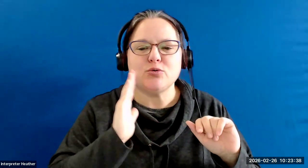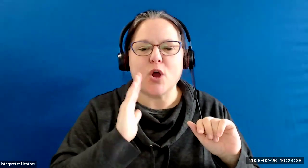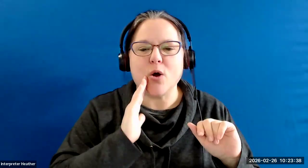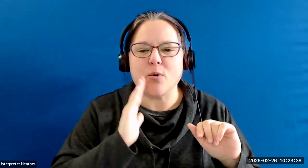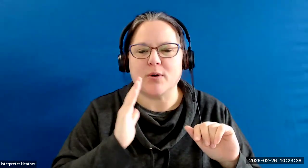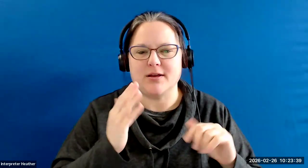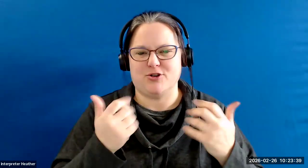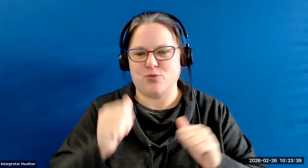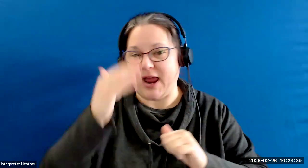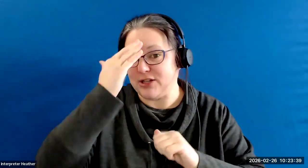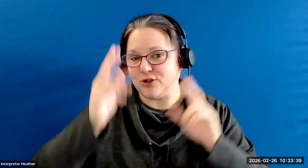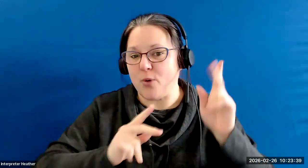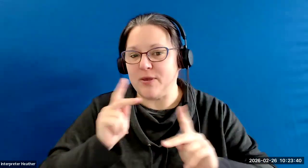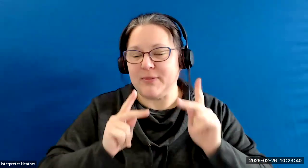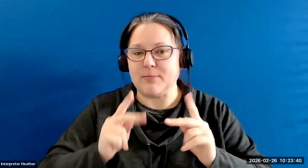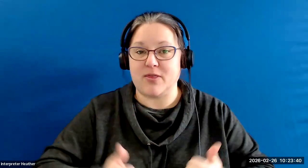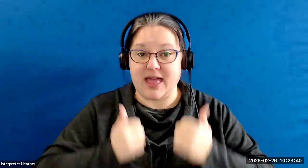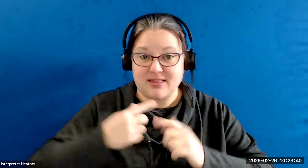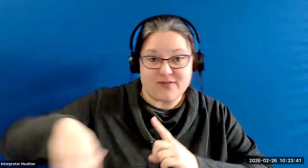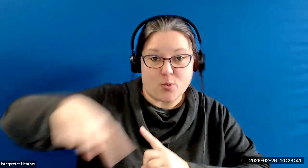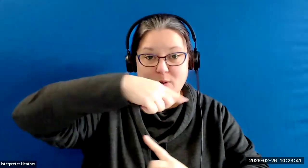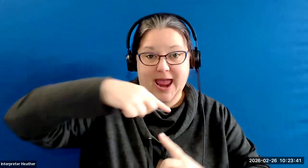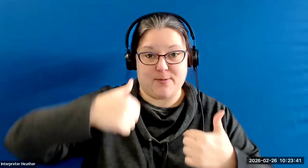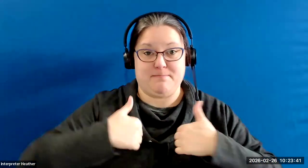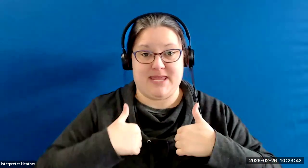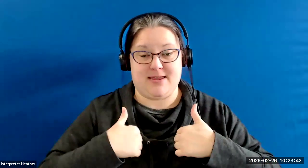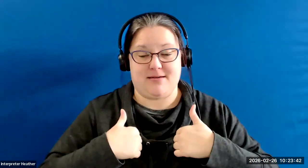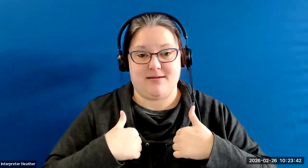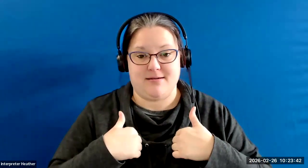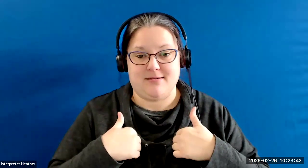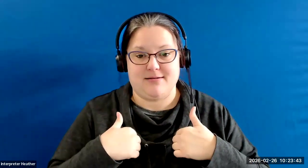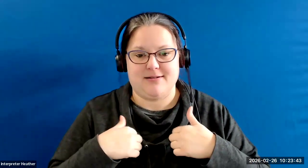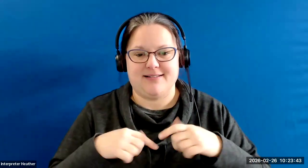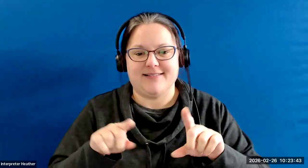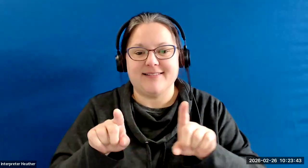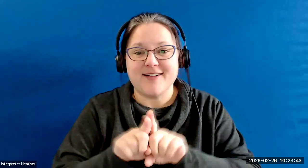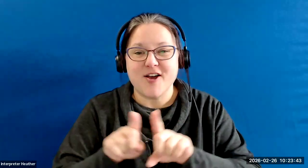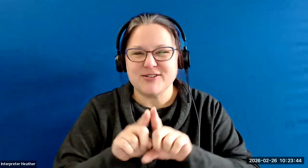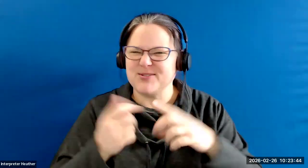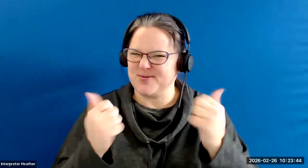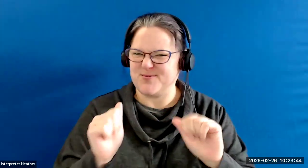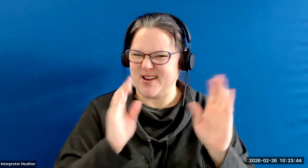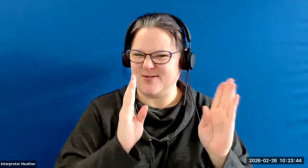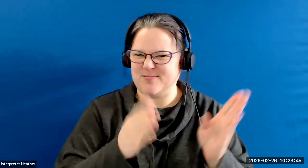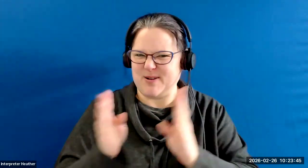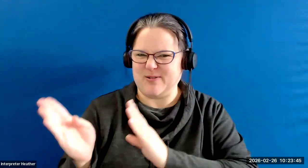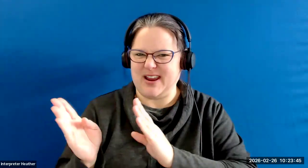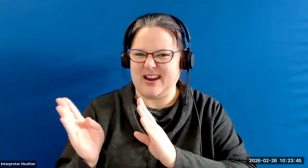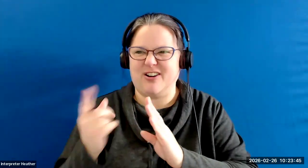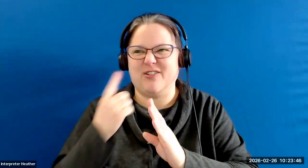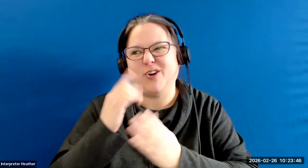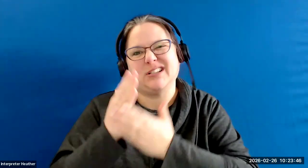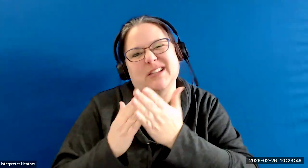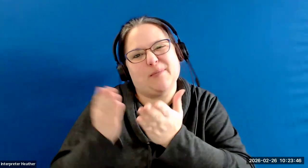essentially getting to know the people who live around me, and also kind of trying to prepare for some of the collapse of